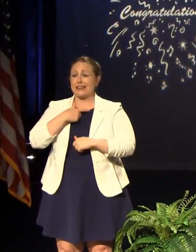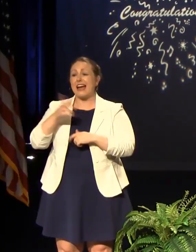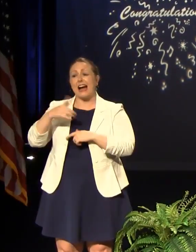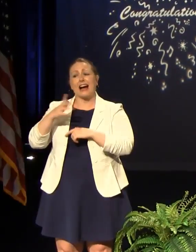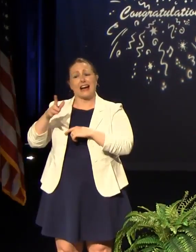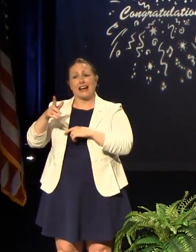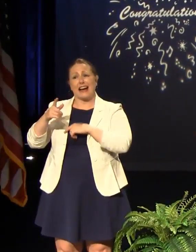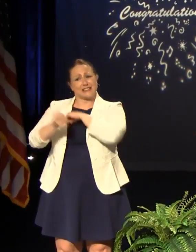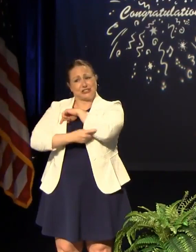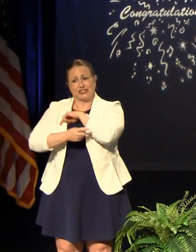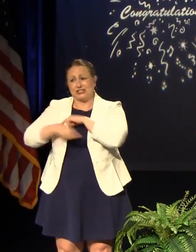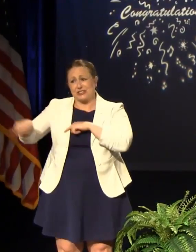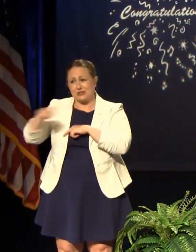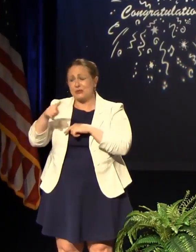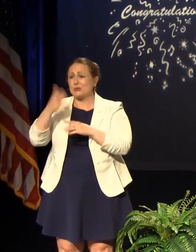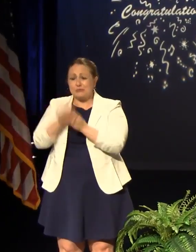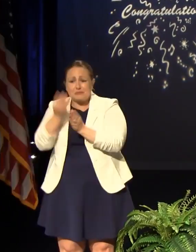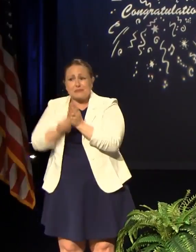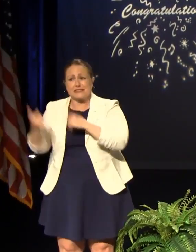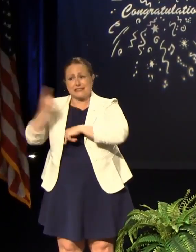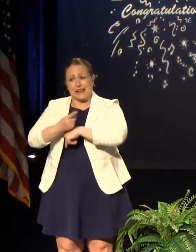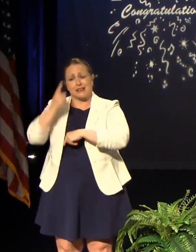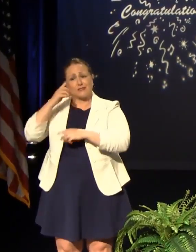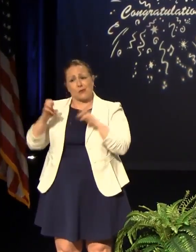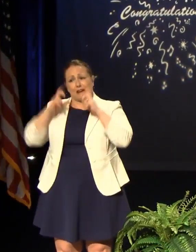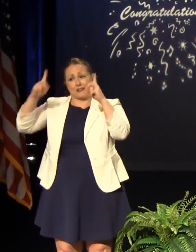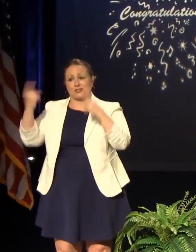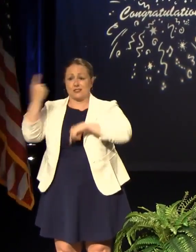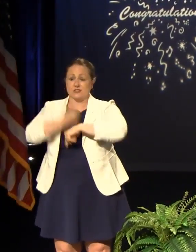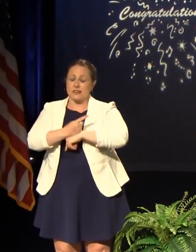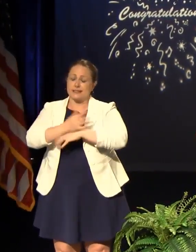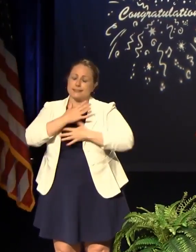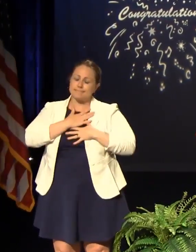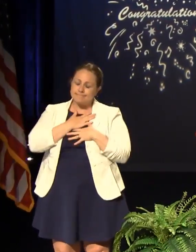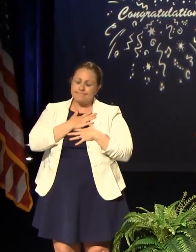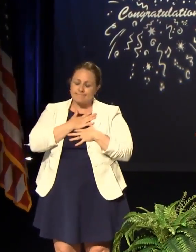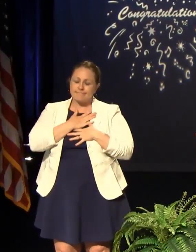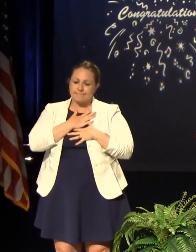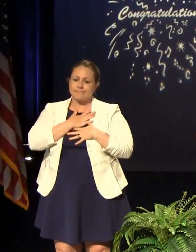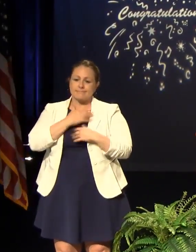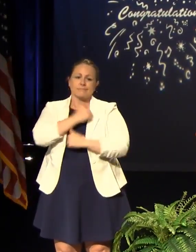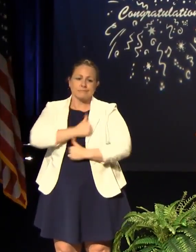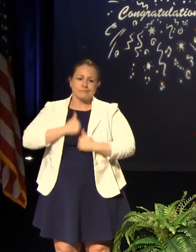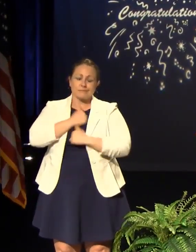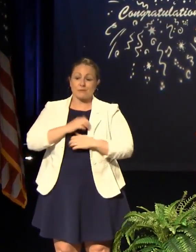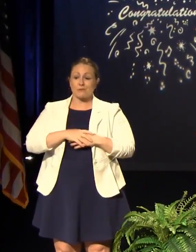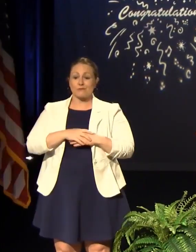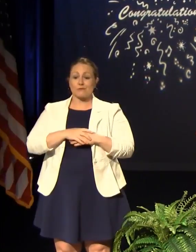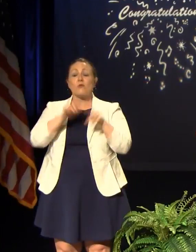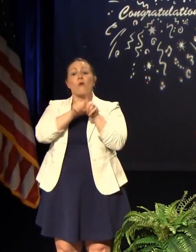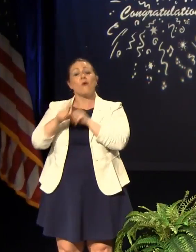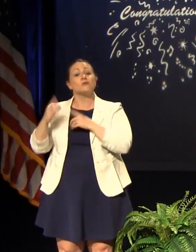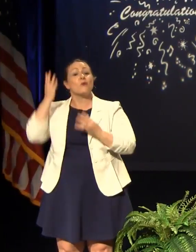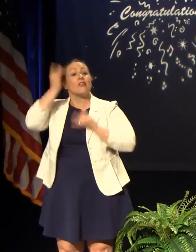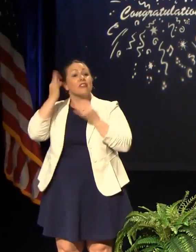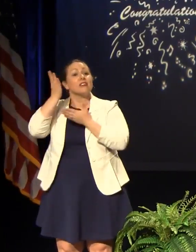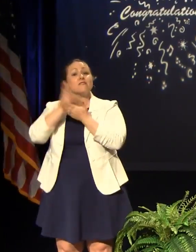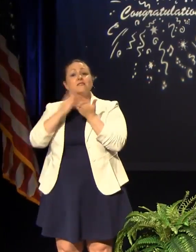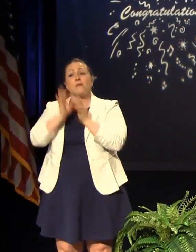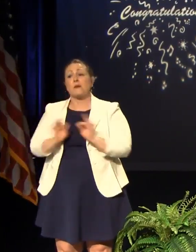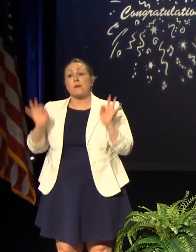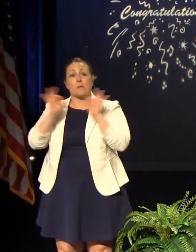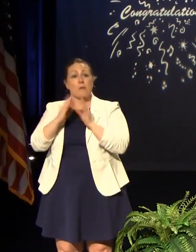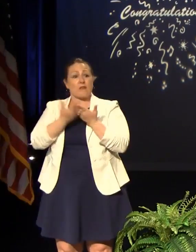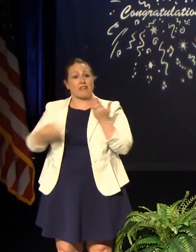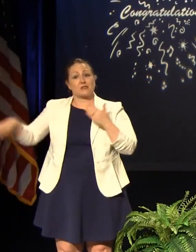all of that educational time. Also, just think of some of the important things you've had to live